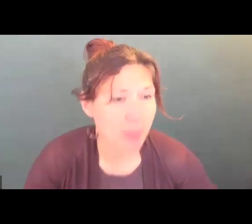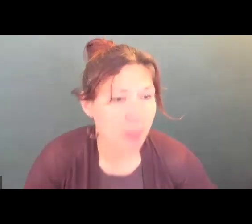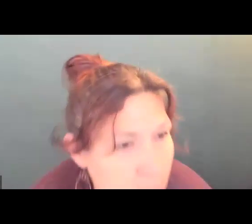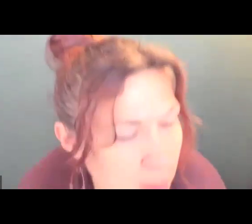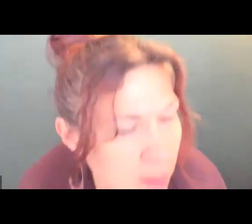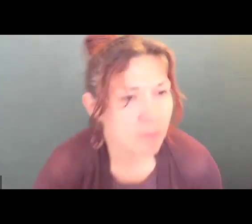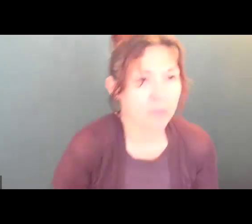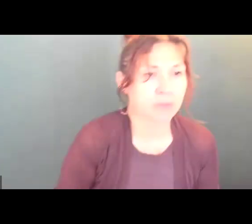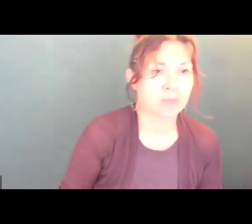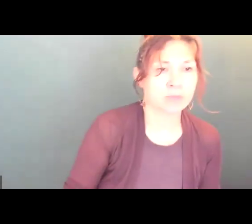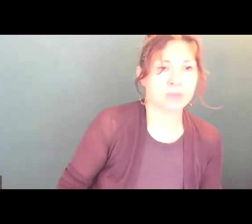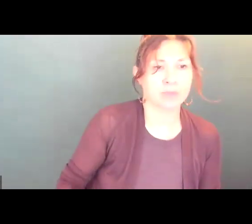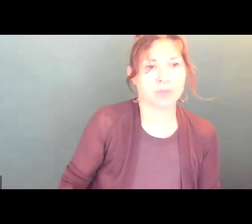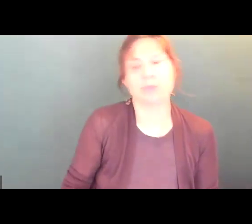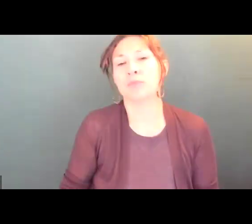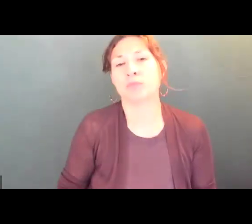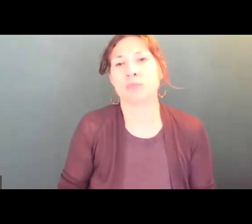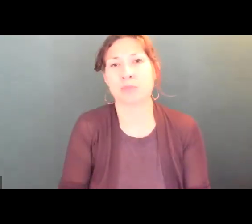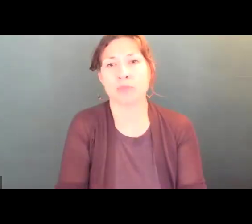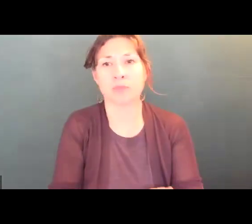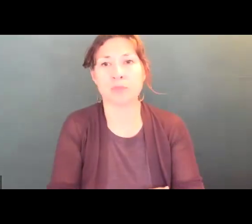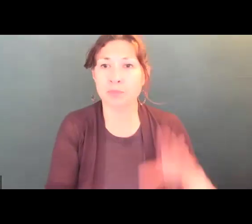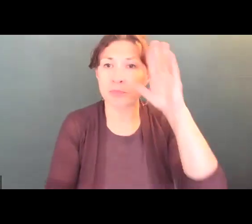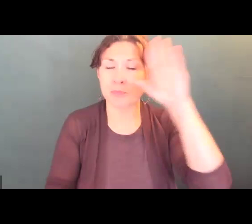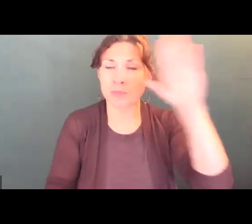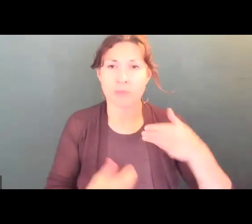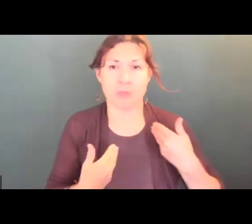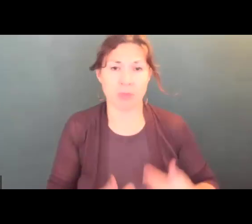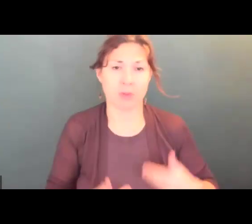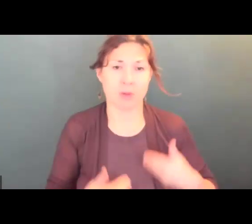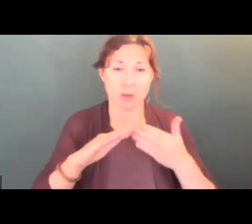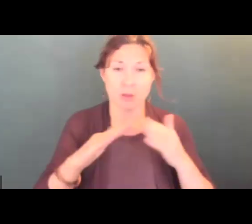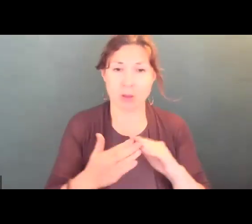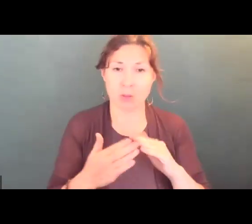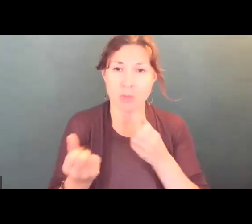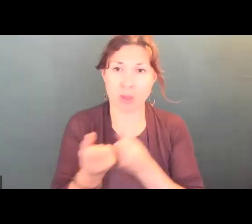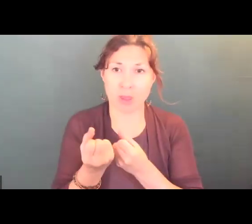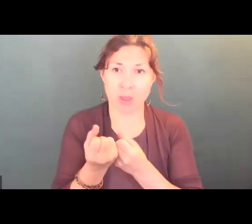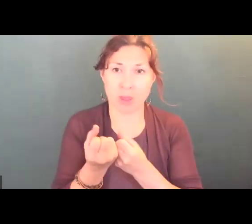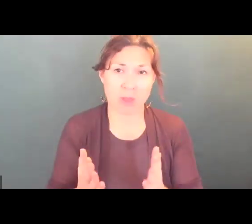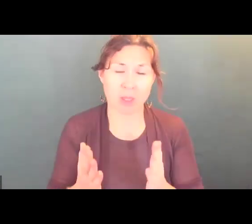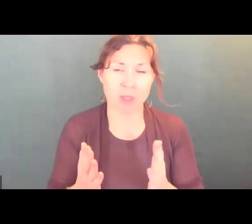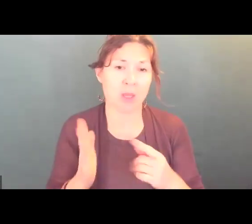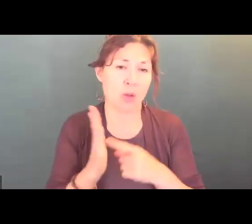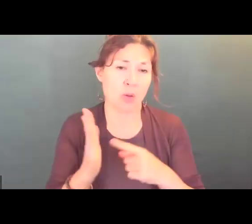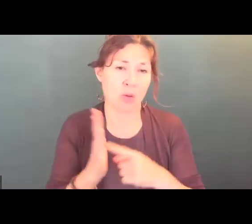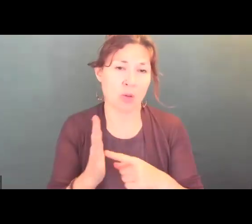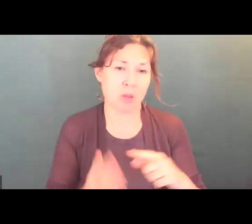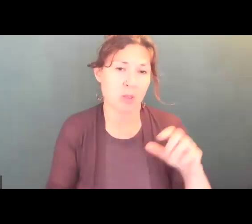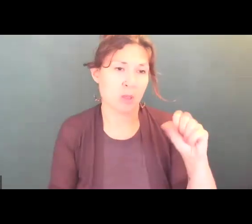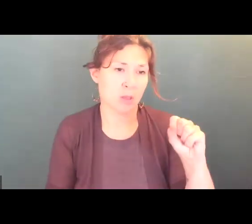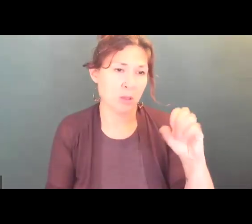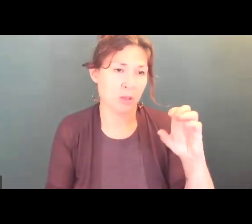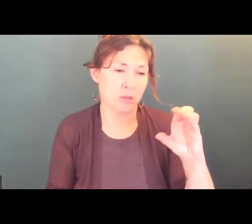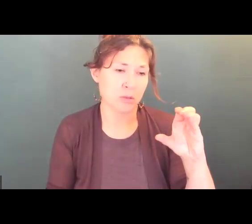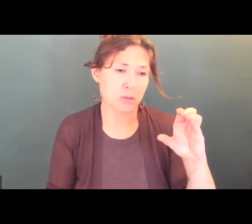Good evening. My name is Victoria Garcia, and I am a community advocate representing Sociedad Latina,